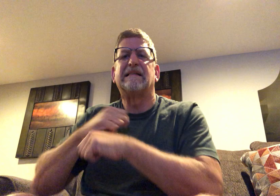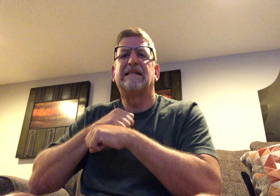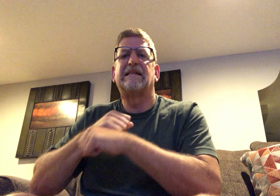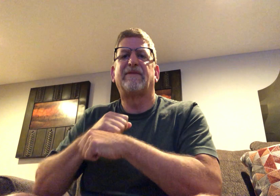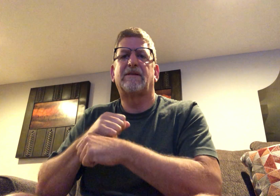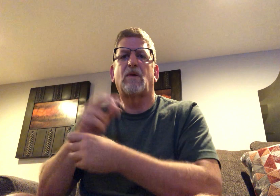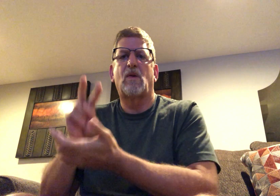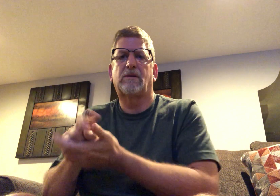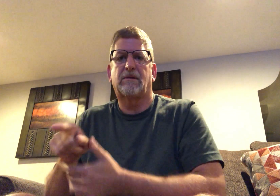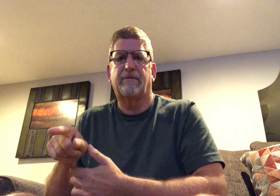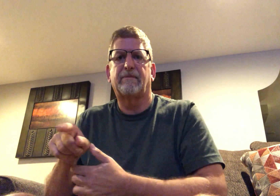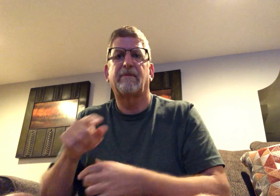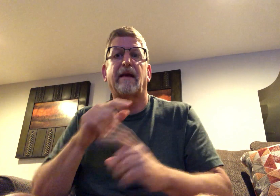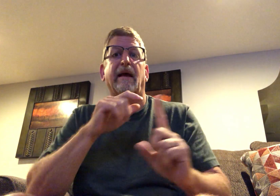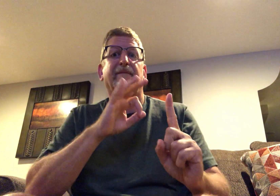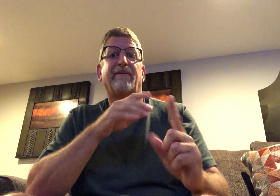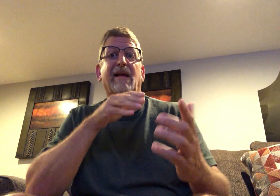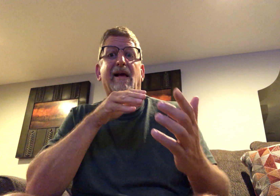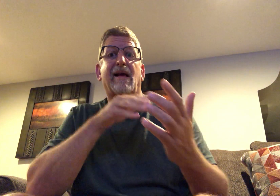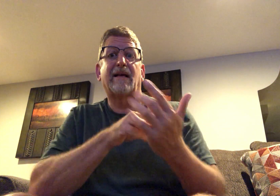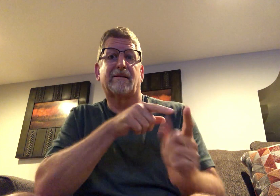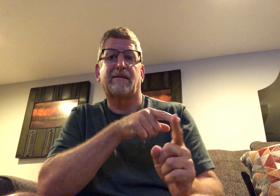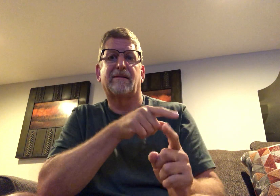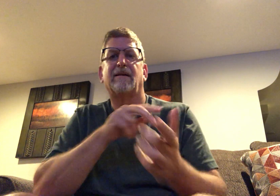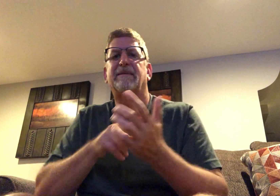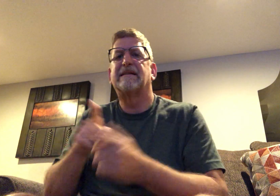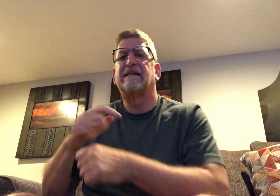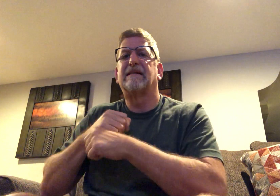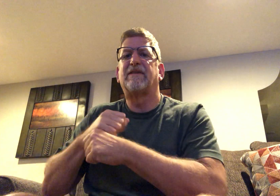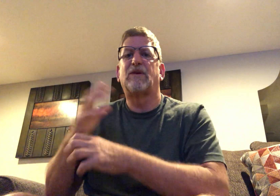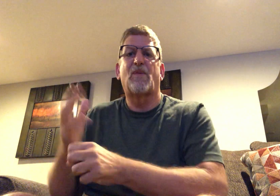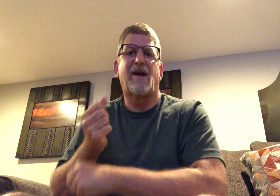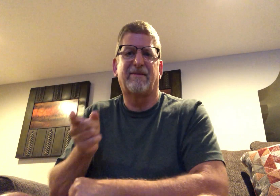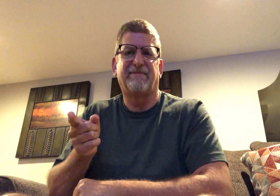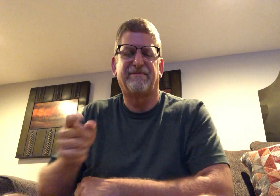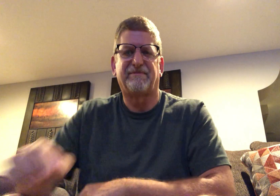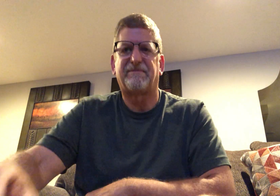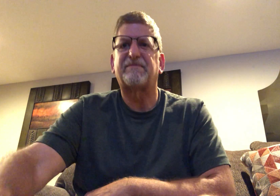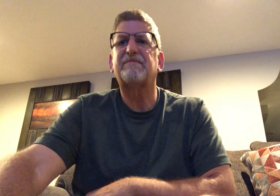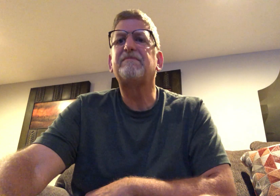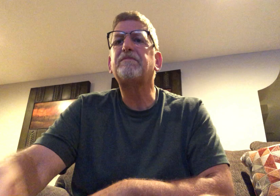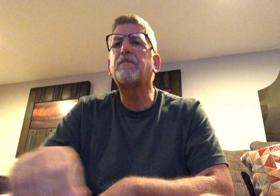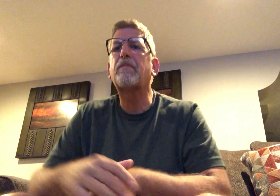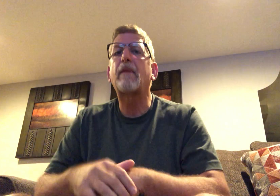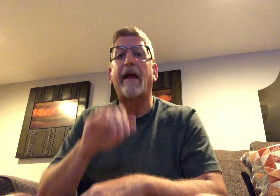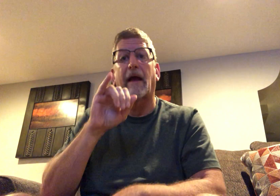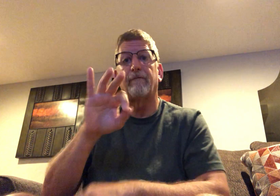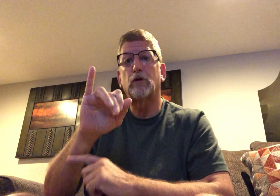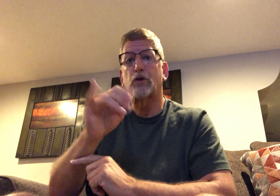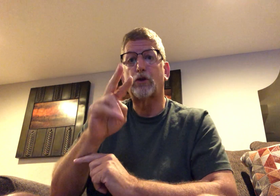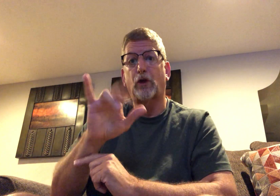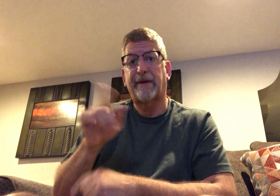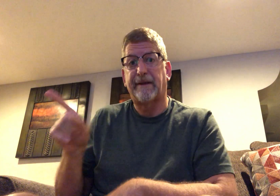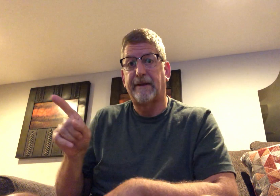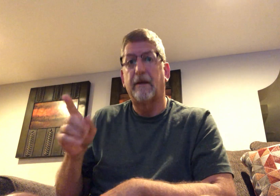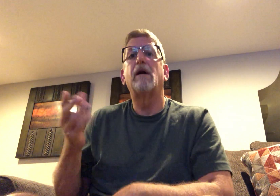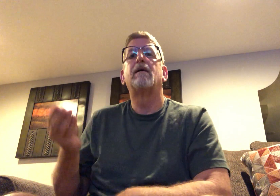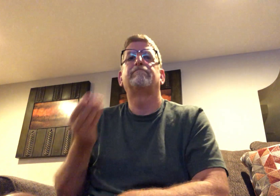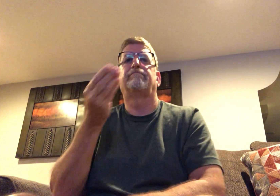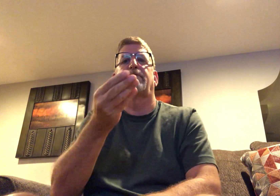this information. In the course of investigating that, I found out this incredible story about Joe Biden, that he